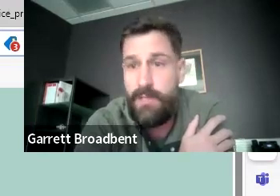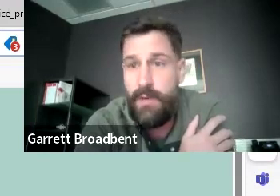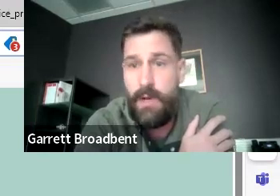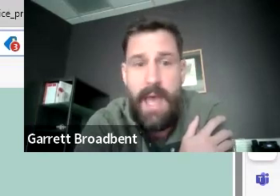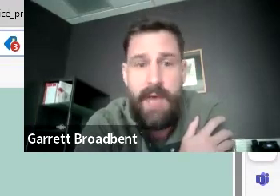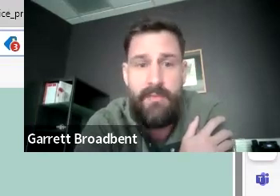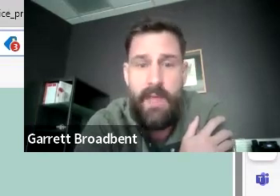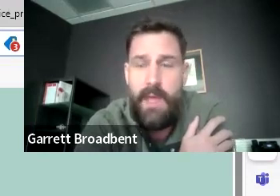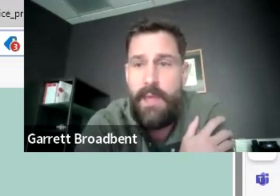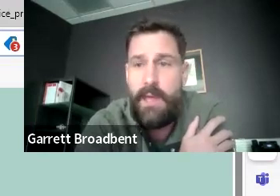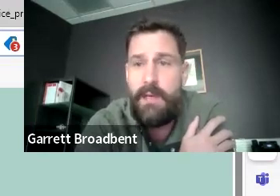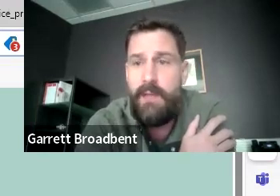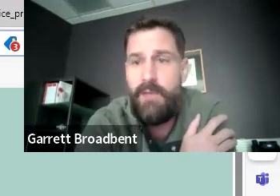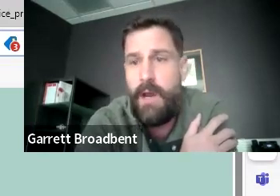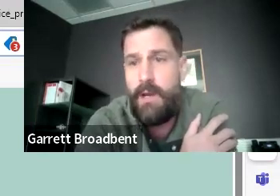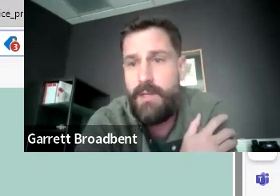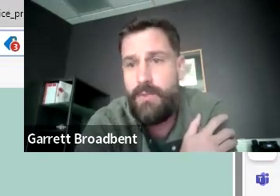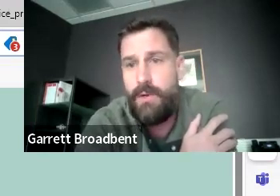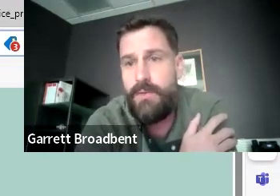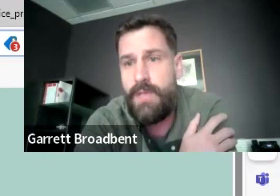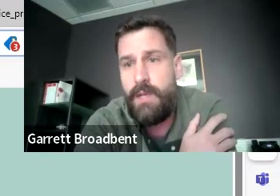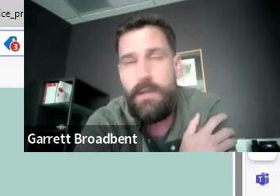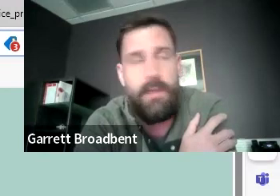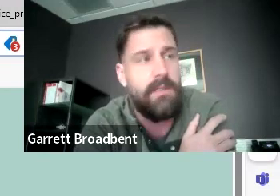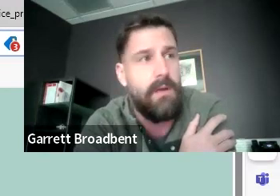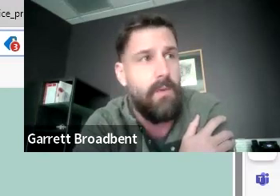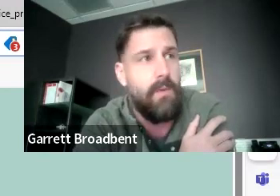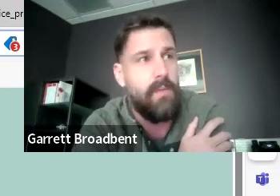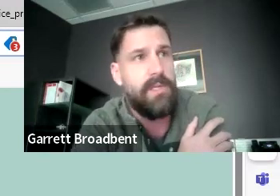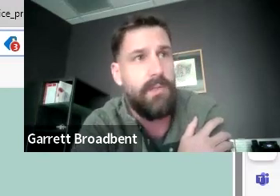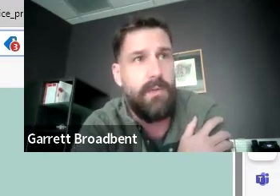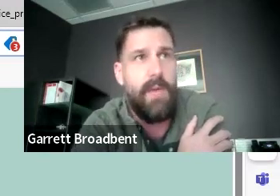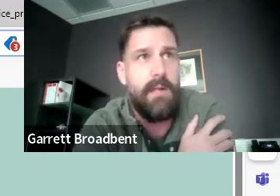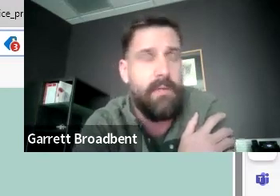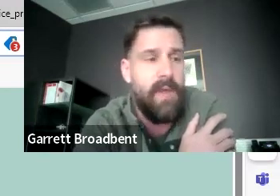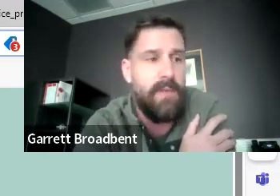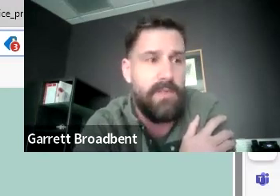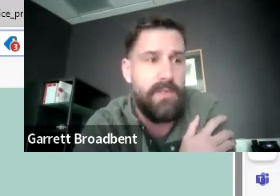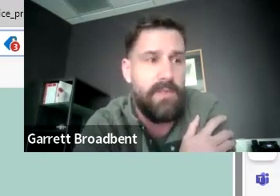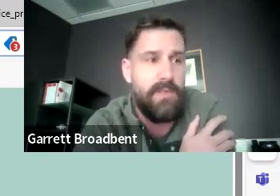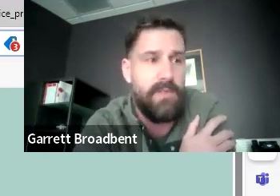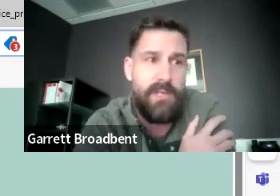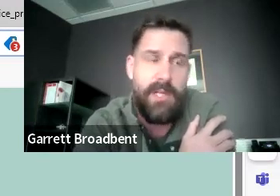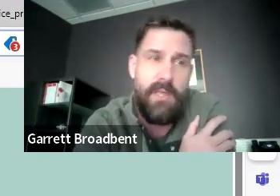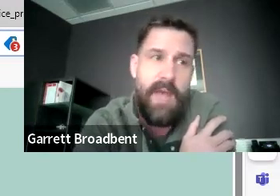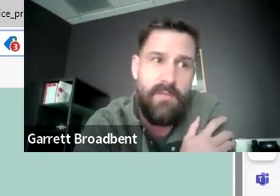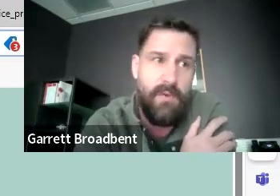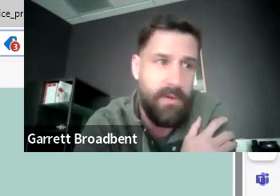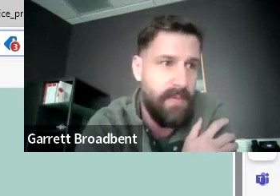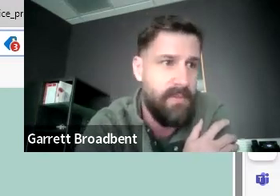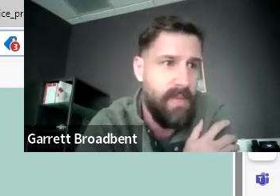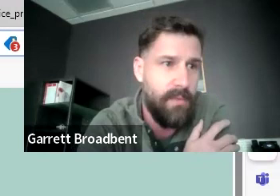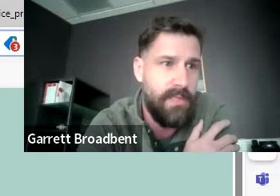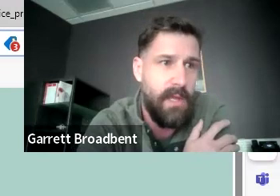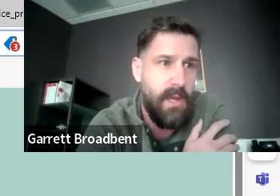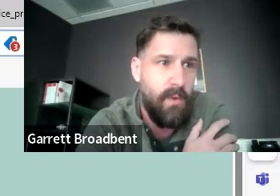strengths that we already have. And then if there are areas where you've seen that things aren't working particularly well, or perhaps there's friction in the back and forth,